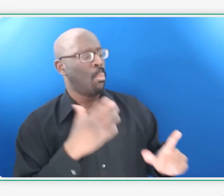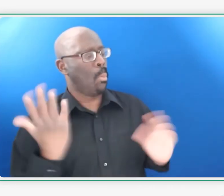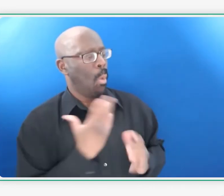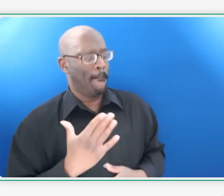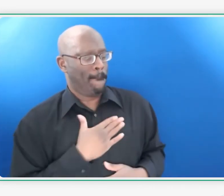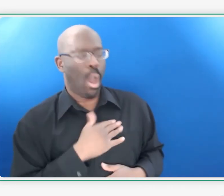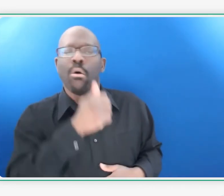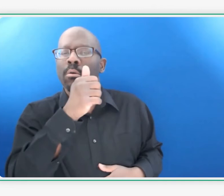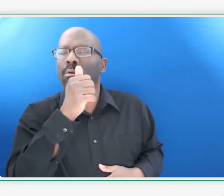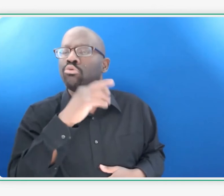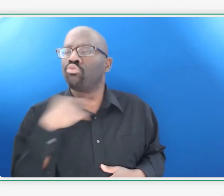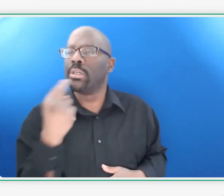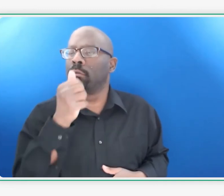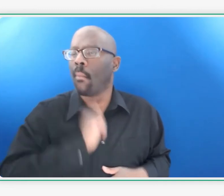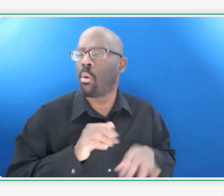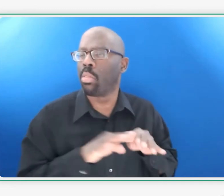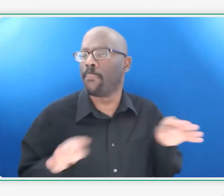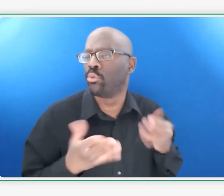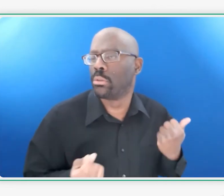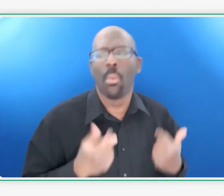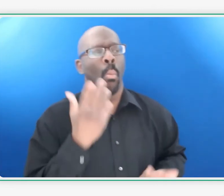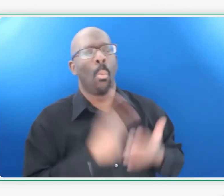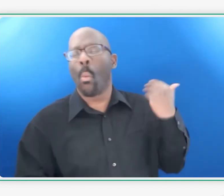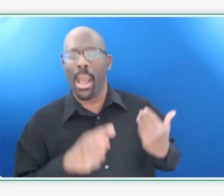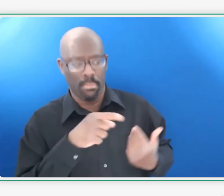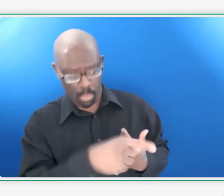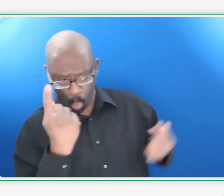So when you make decisions, you have to go back to that framework